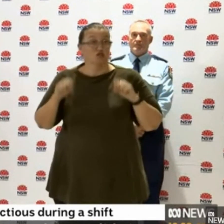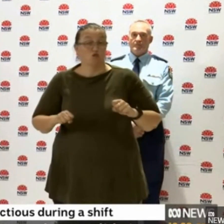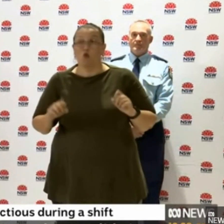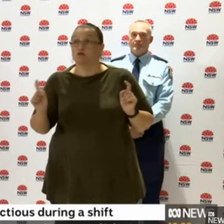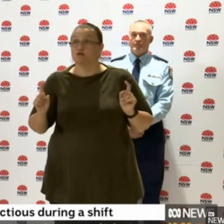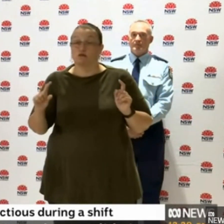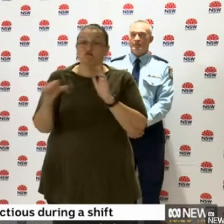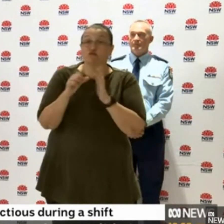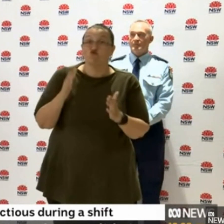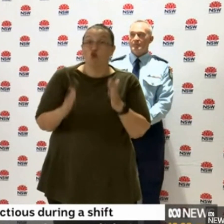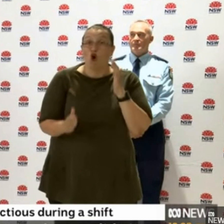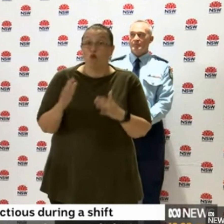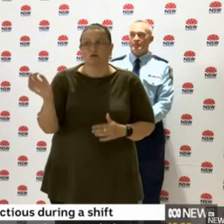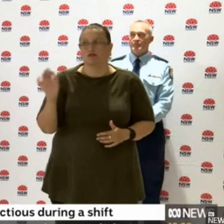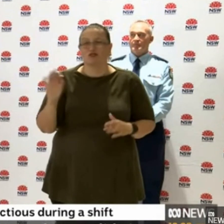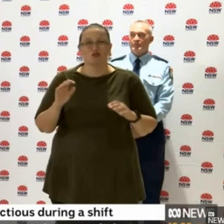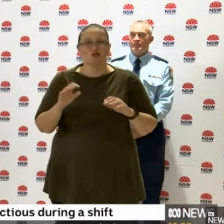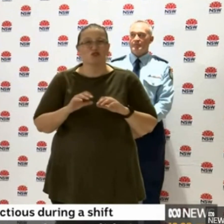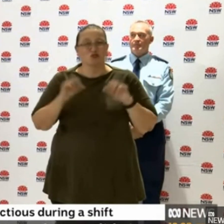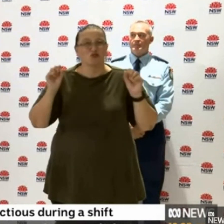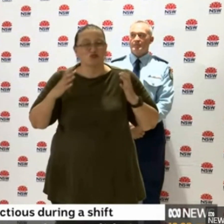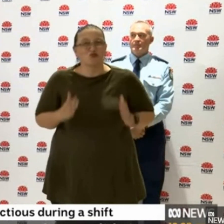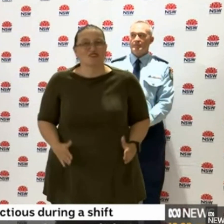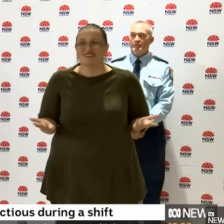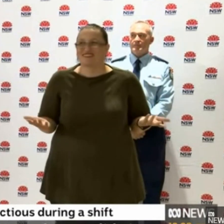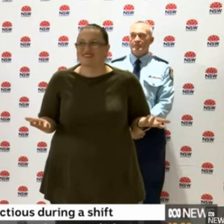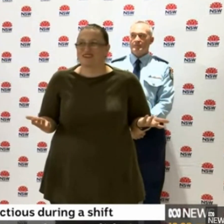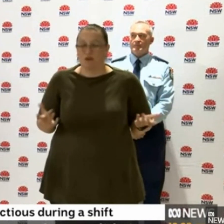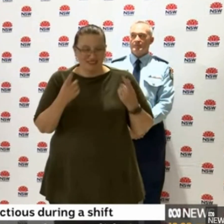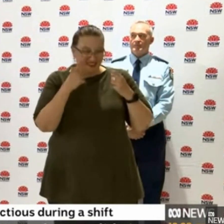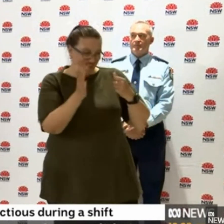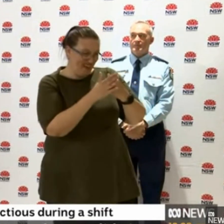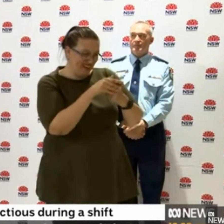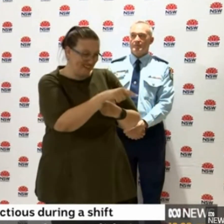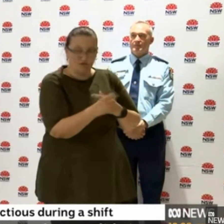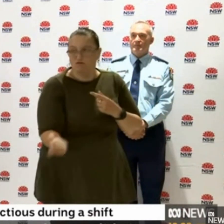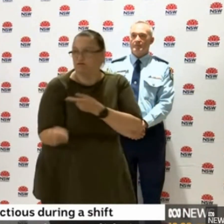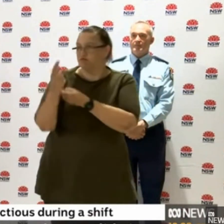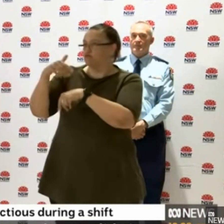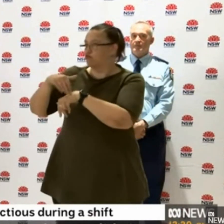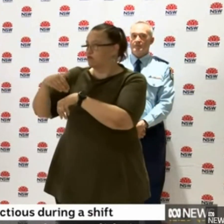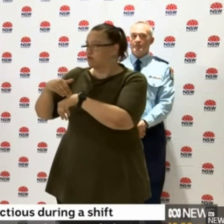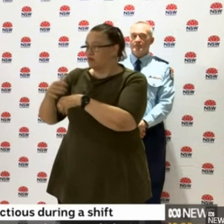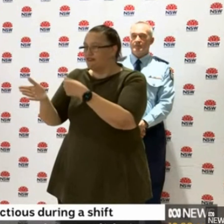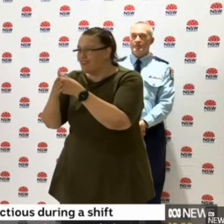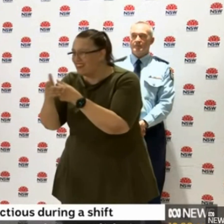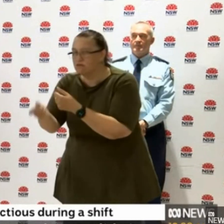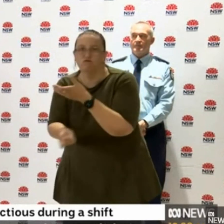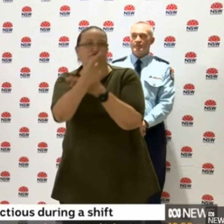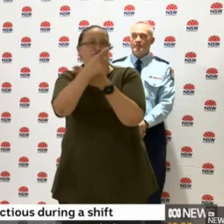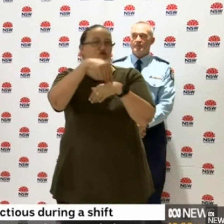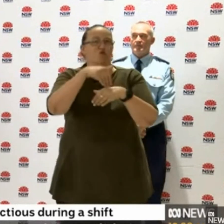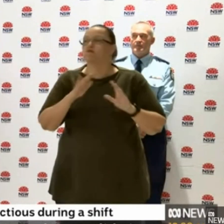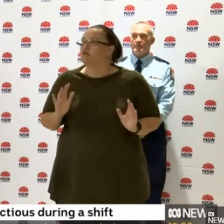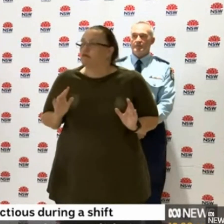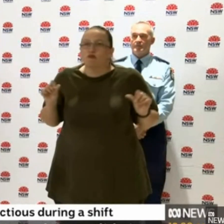You'd be amazed every time we stick a finger in the dike, there's another issue somewhere else. Well, that's normal. I'm not at all fussed about that.